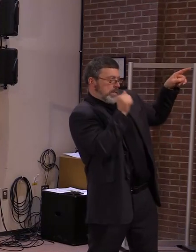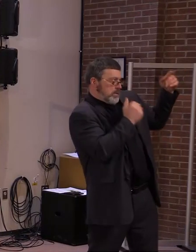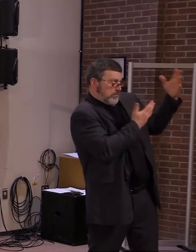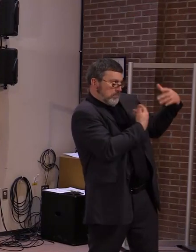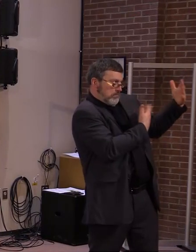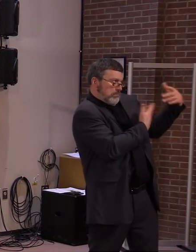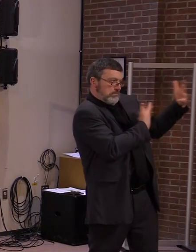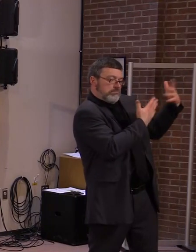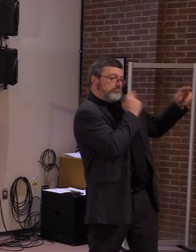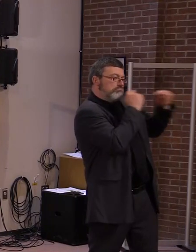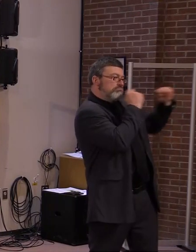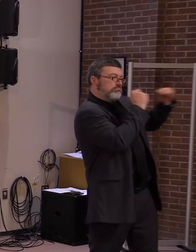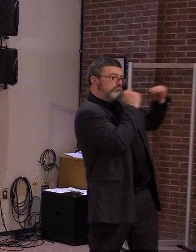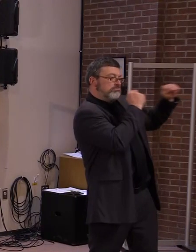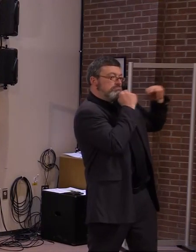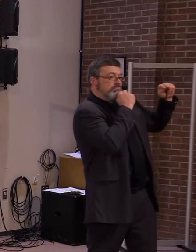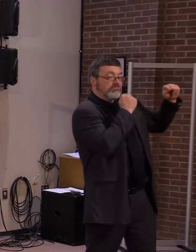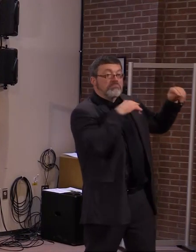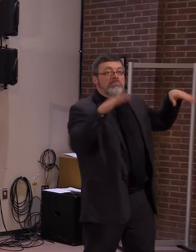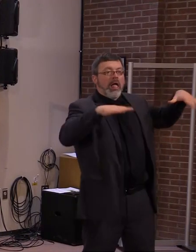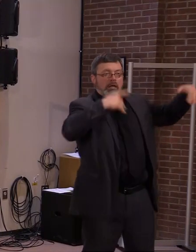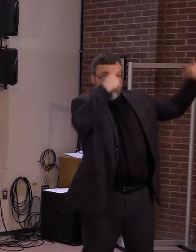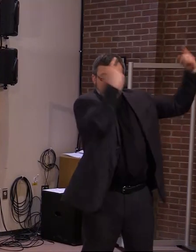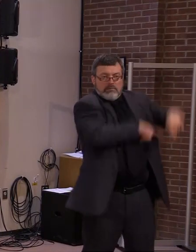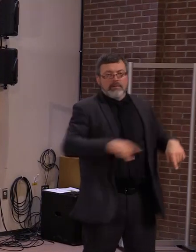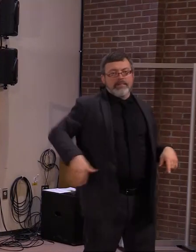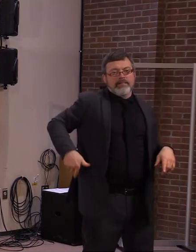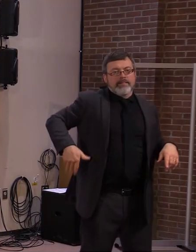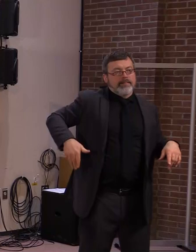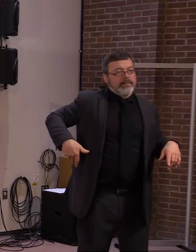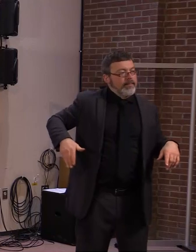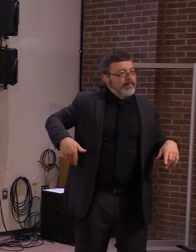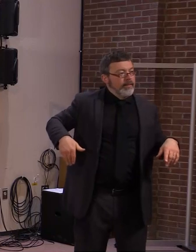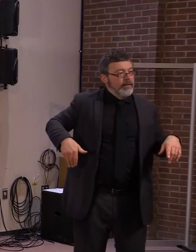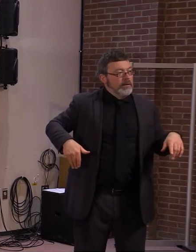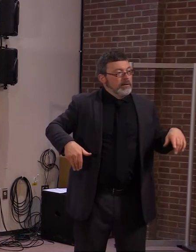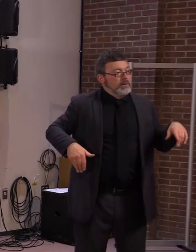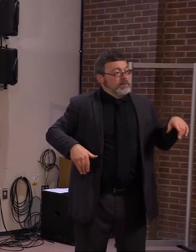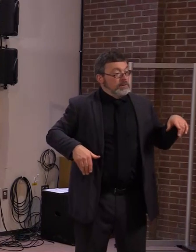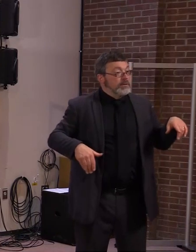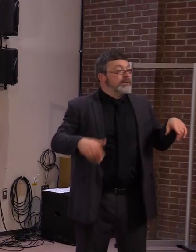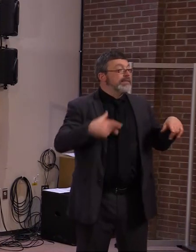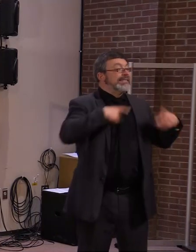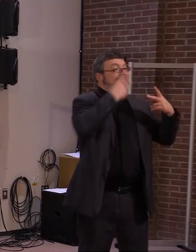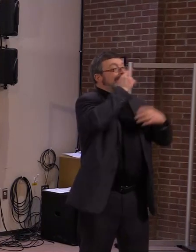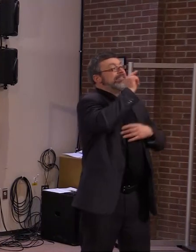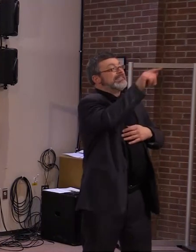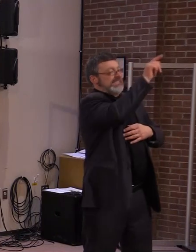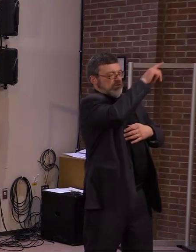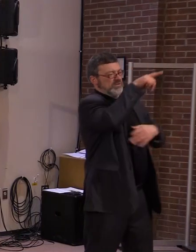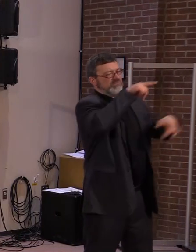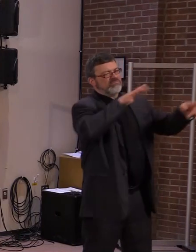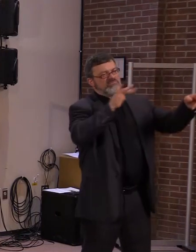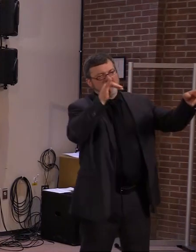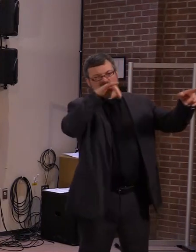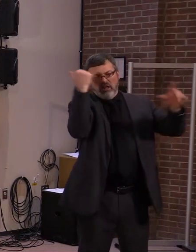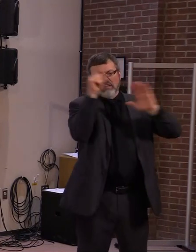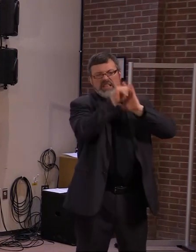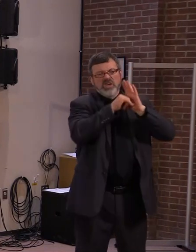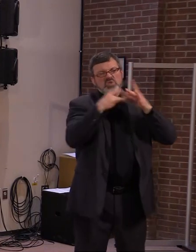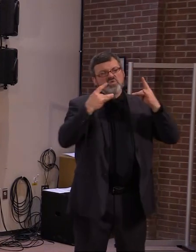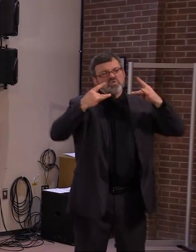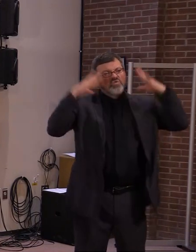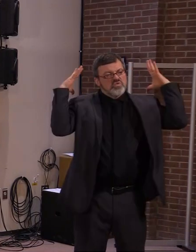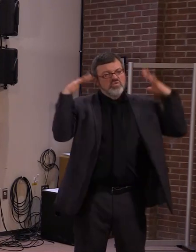is not certain because of the severity of other hospital capacity in other states.